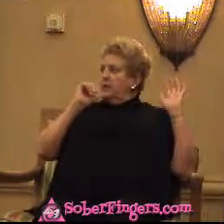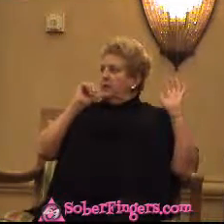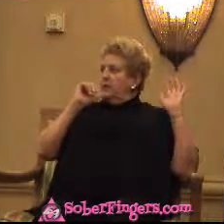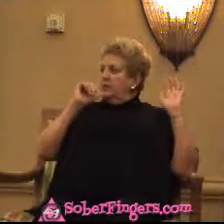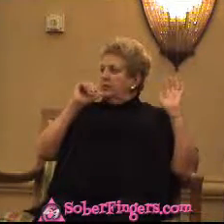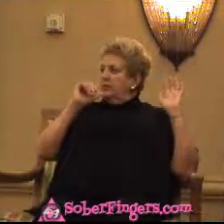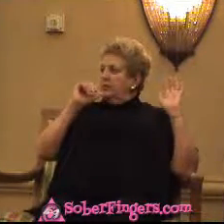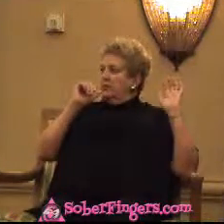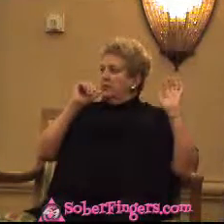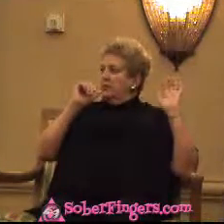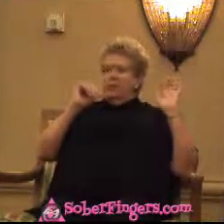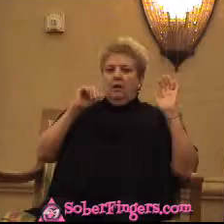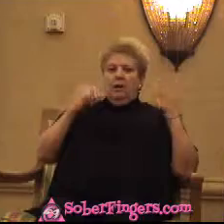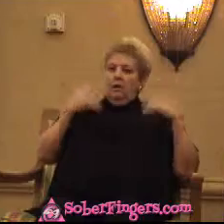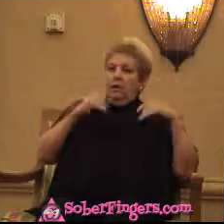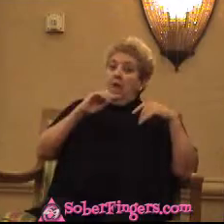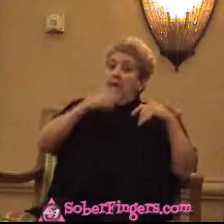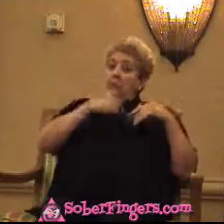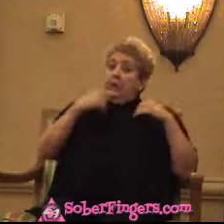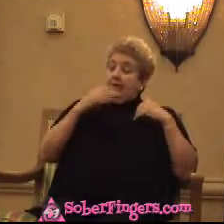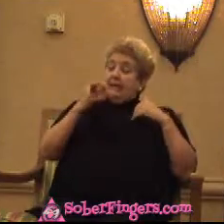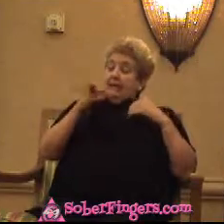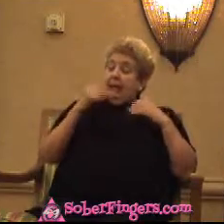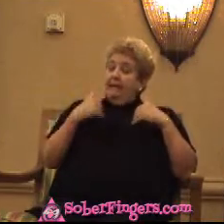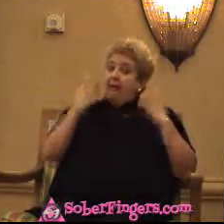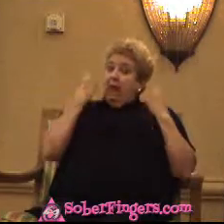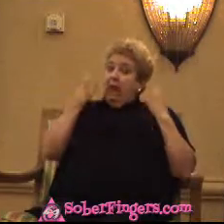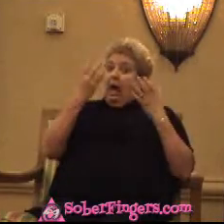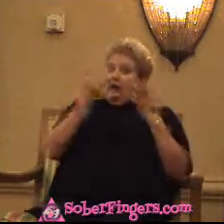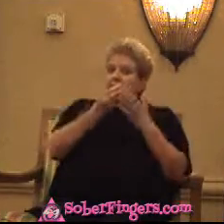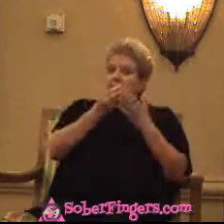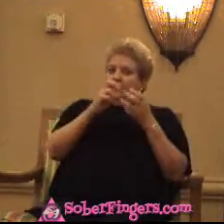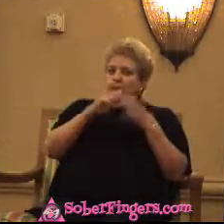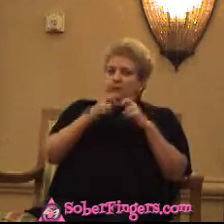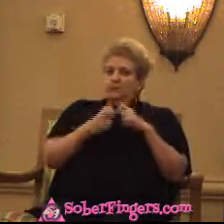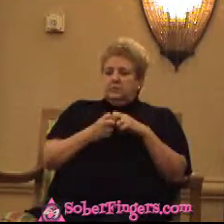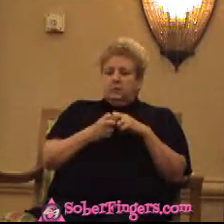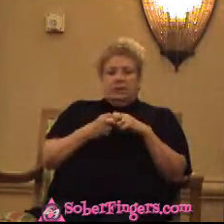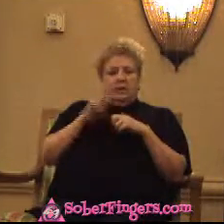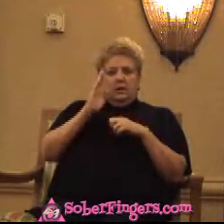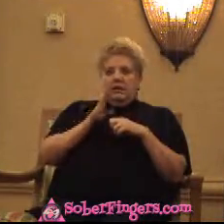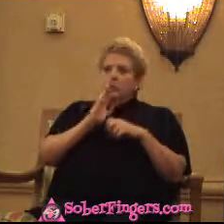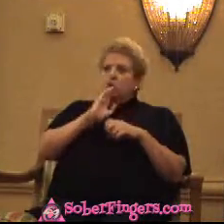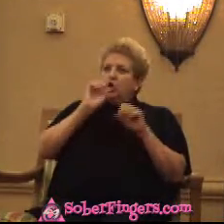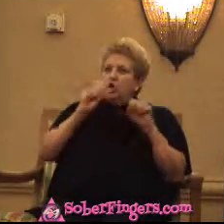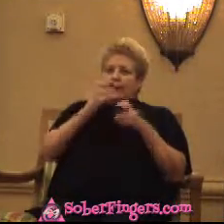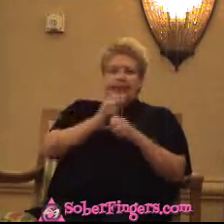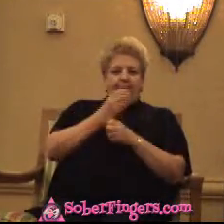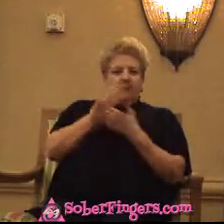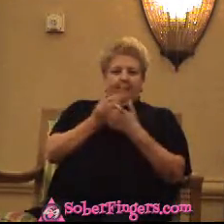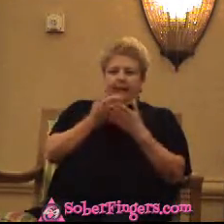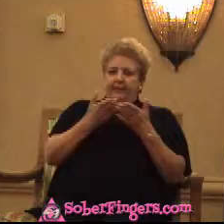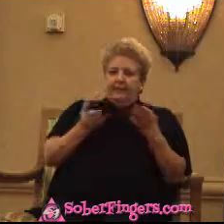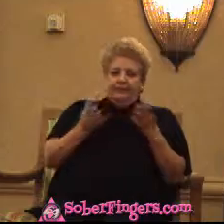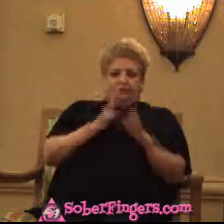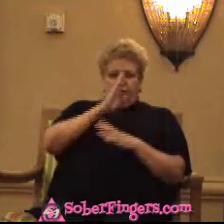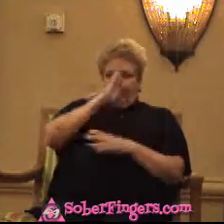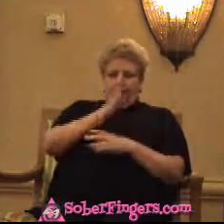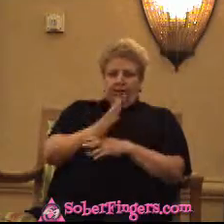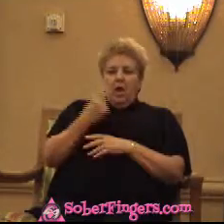lots of money problems. I could never get the money thing straightened out. I've always spent at least 10% more than I ever